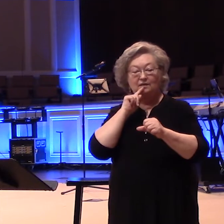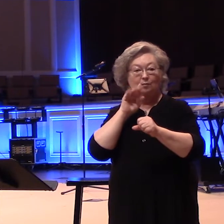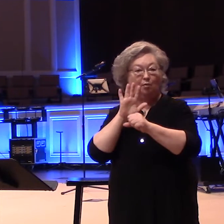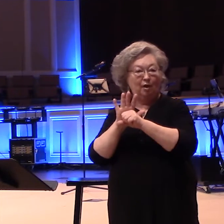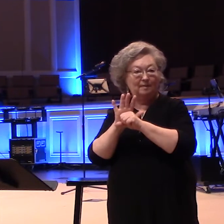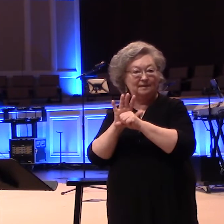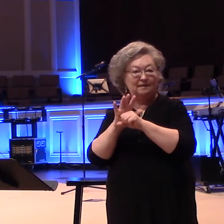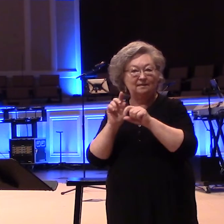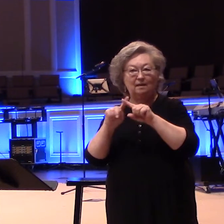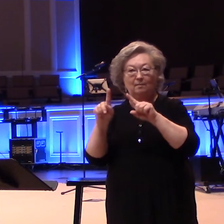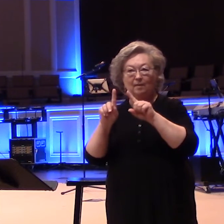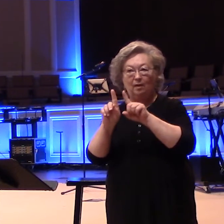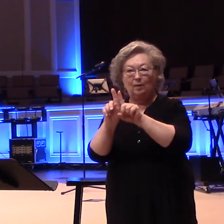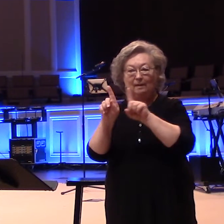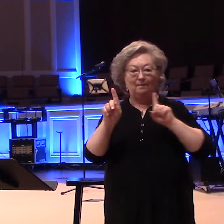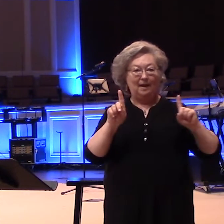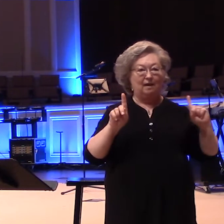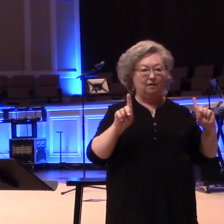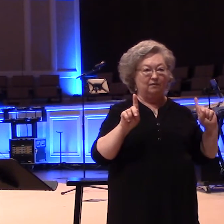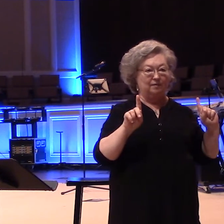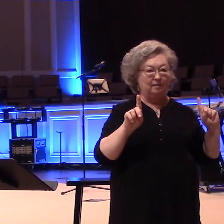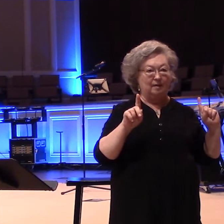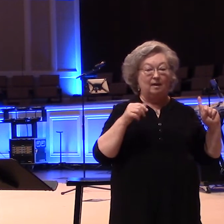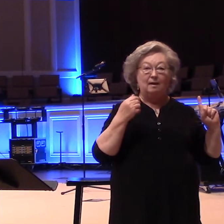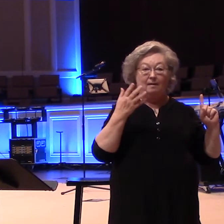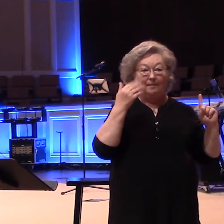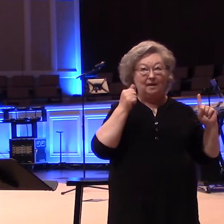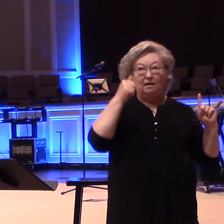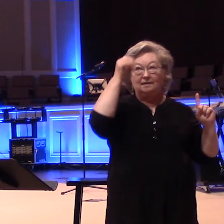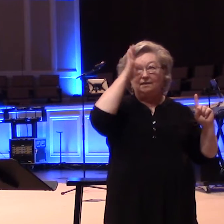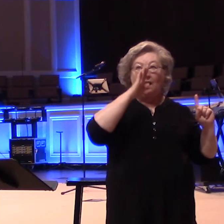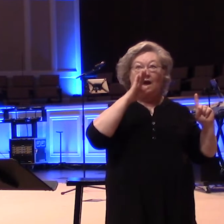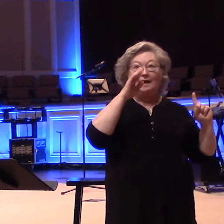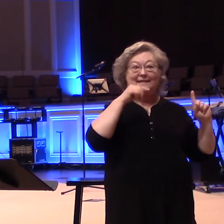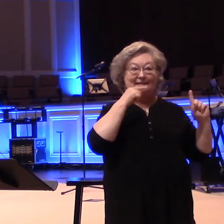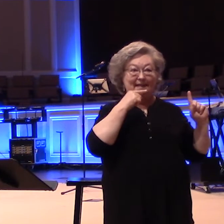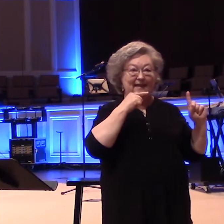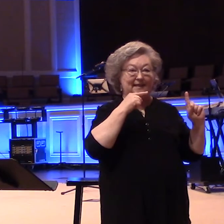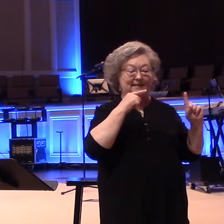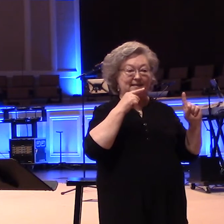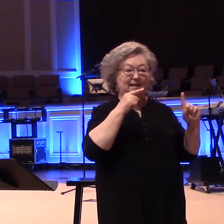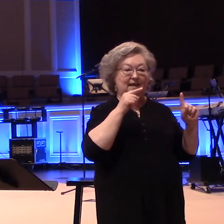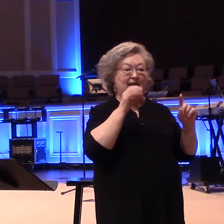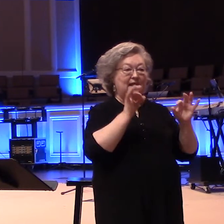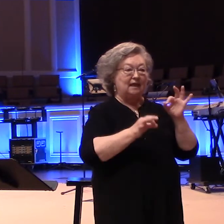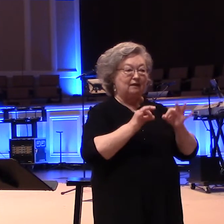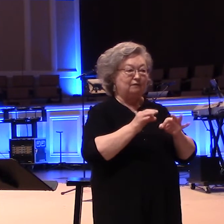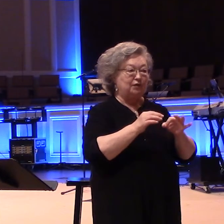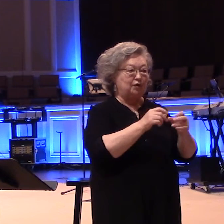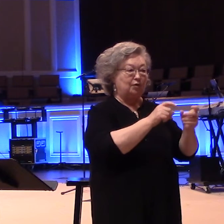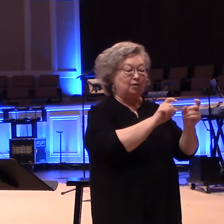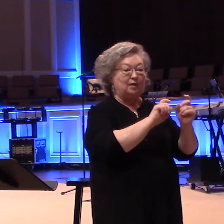See if I will not open for you the windows of heaven and pour out for you a blessing until it overflows. Now, do you believe that?